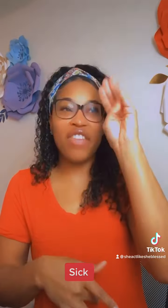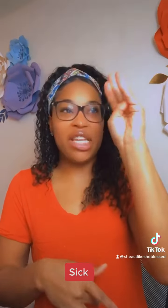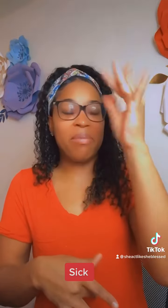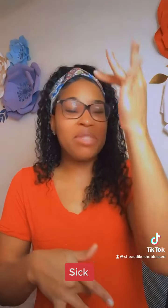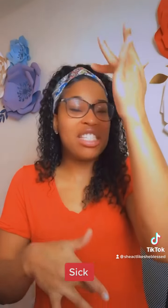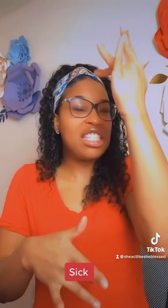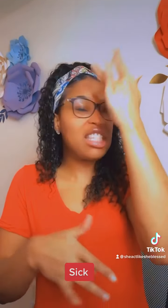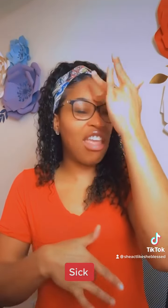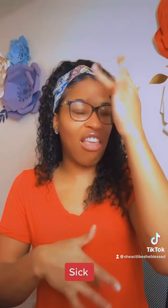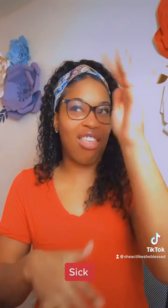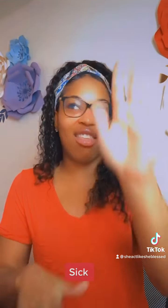him. Thick.